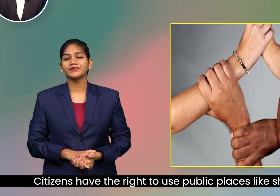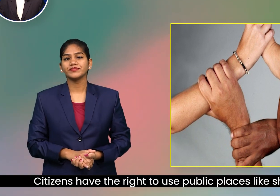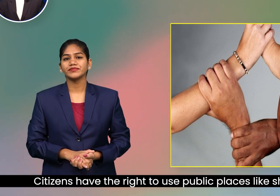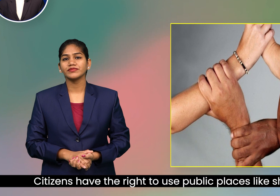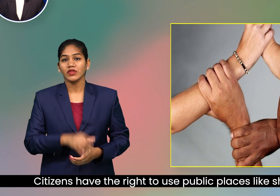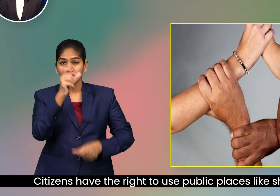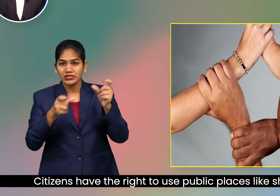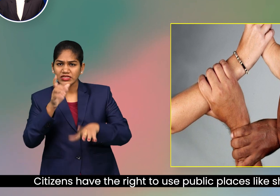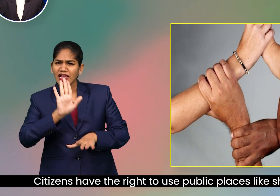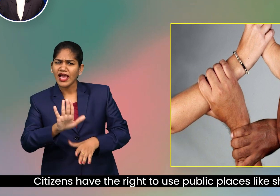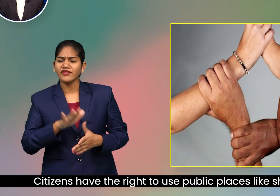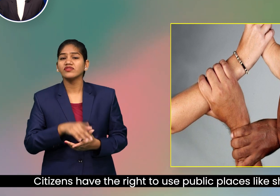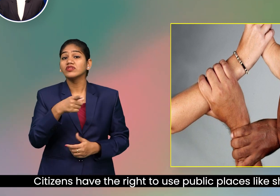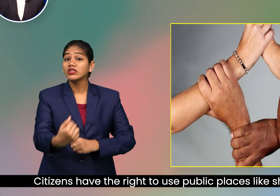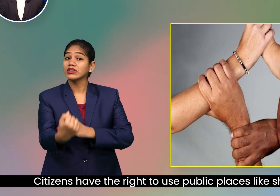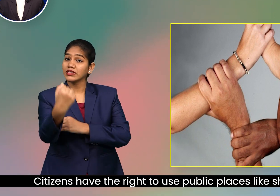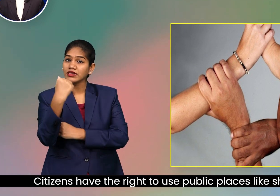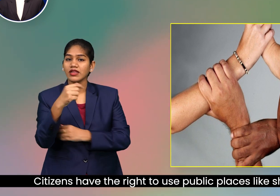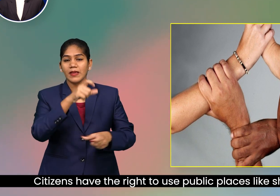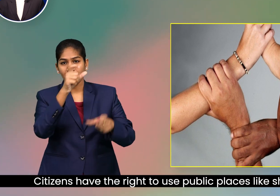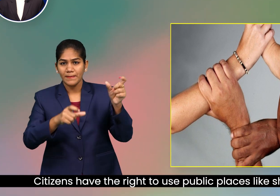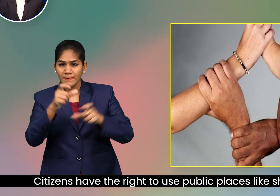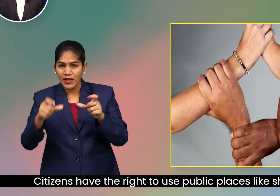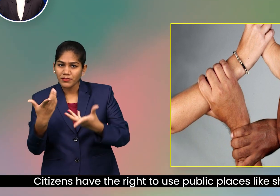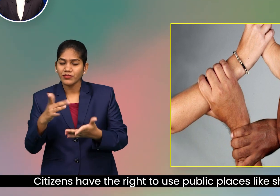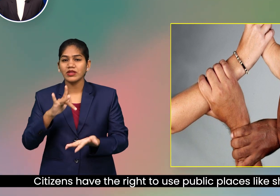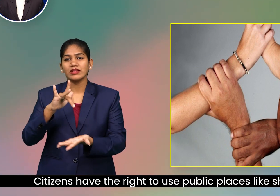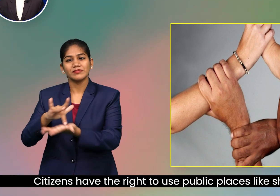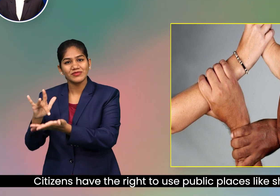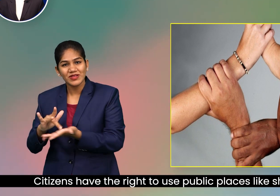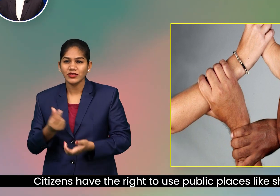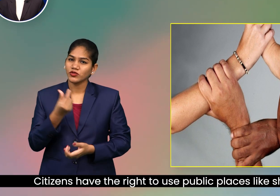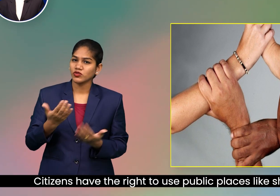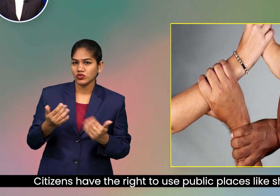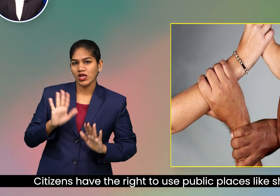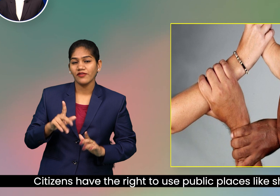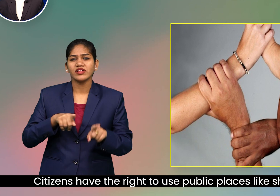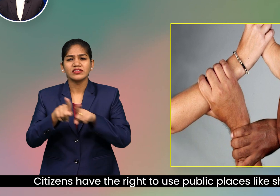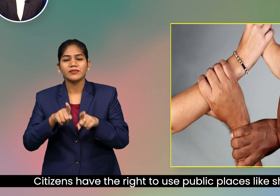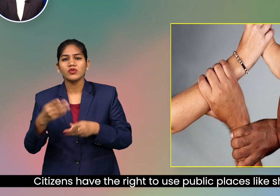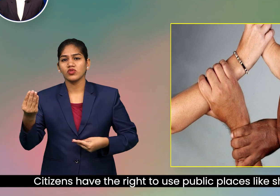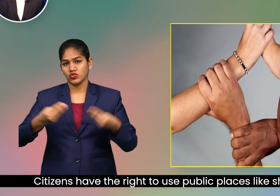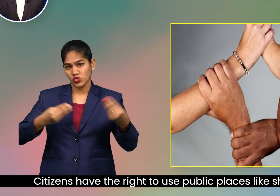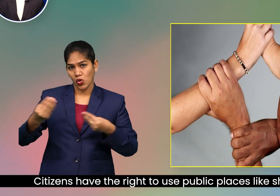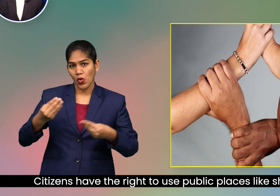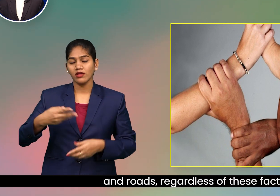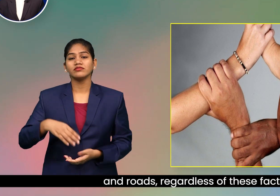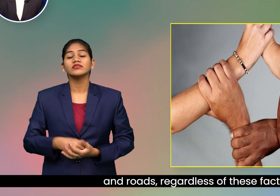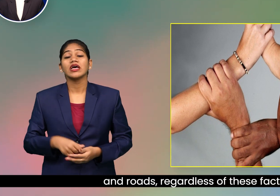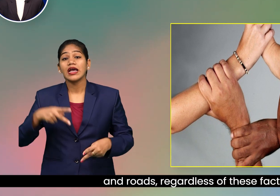Citizens have the right to use public places like shops, restaurants, and